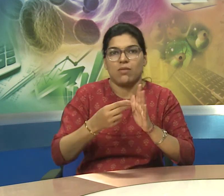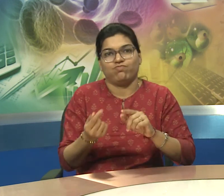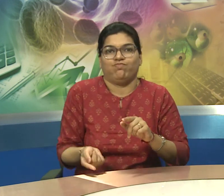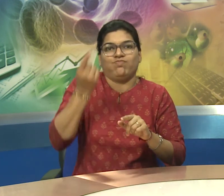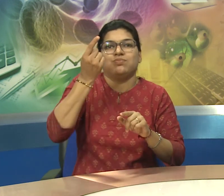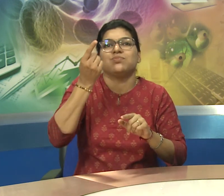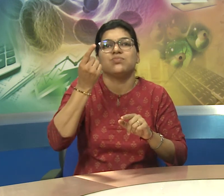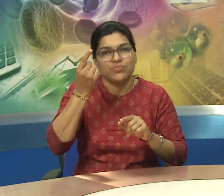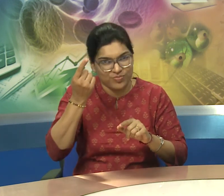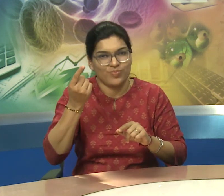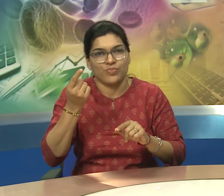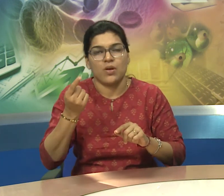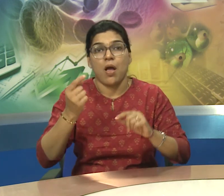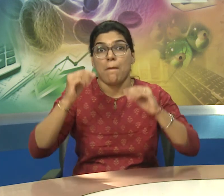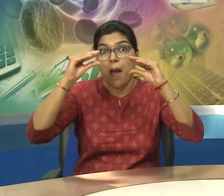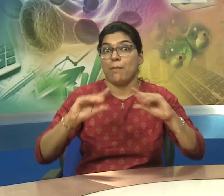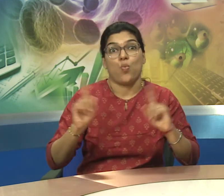regulating the supply of